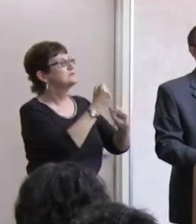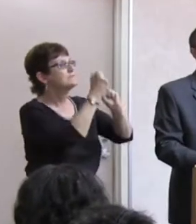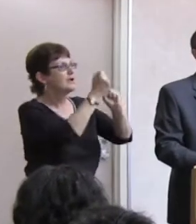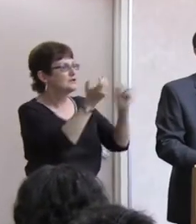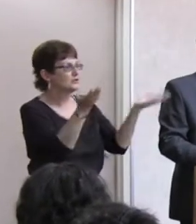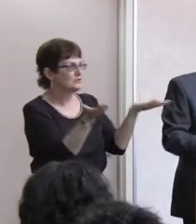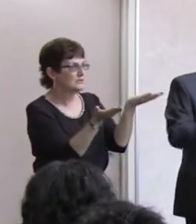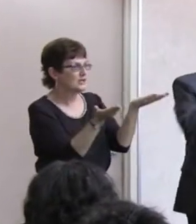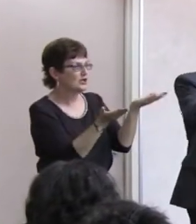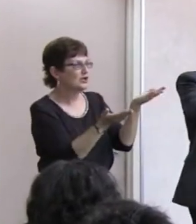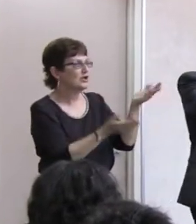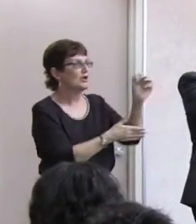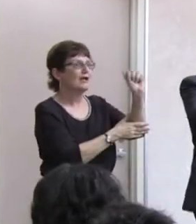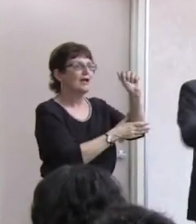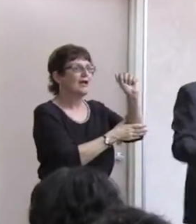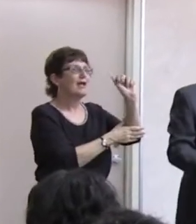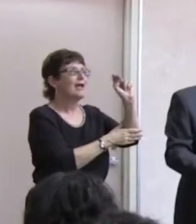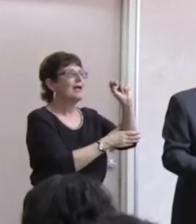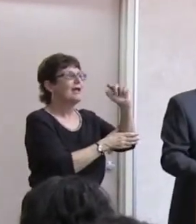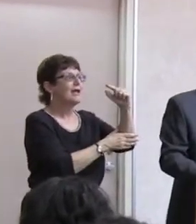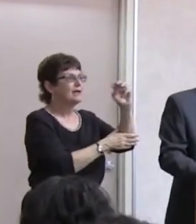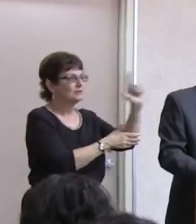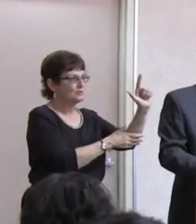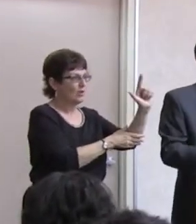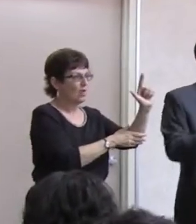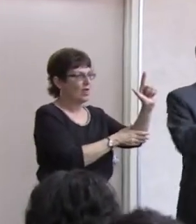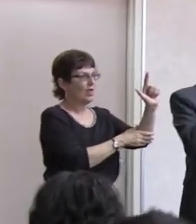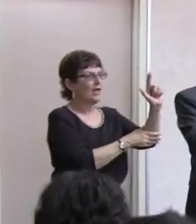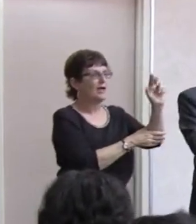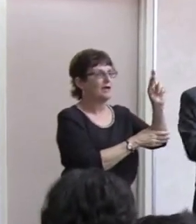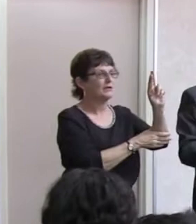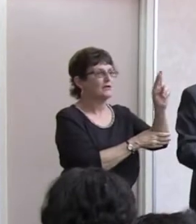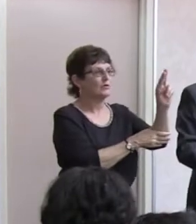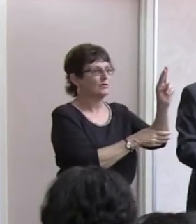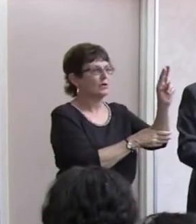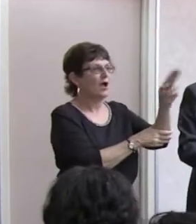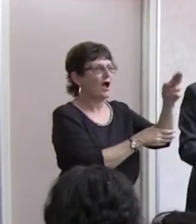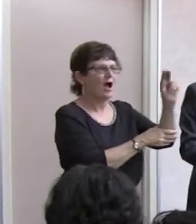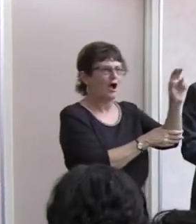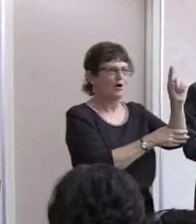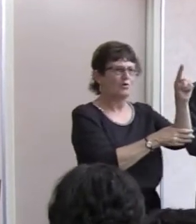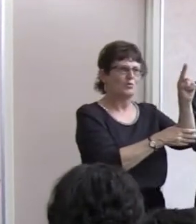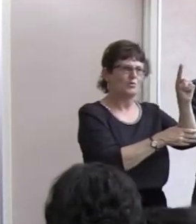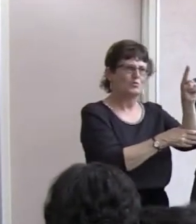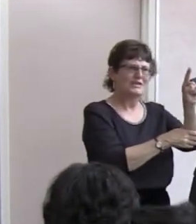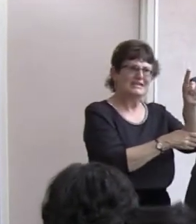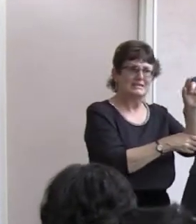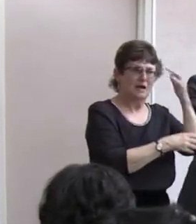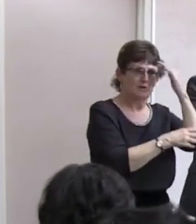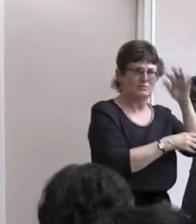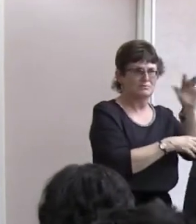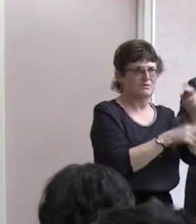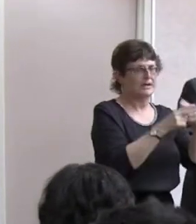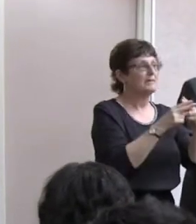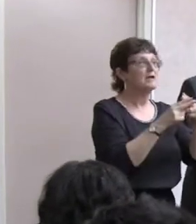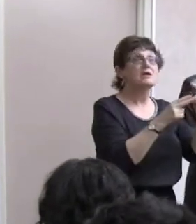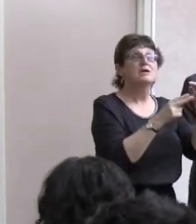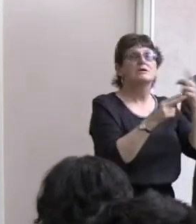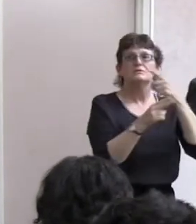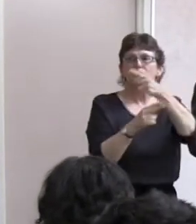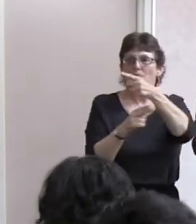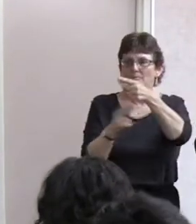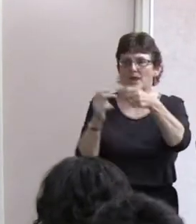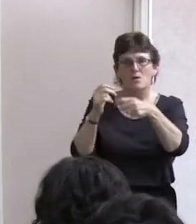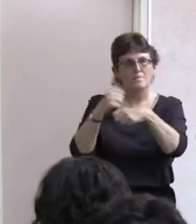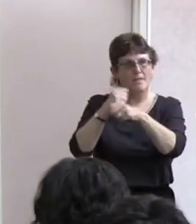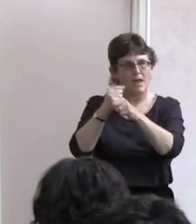here, Angel Reyes and Harris Dergar, who are with the company Harris Vision, which is the responsible for our website. They